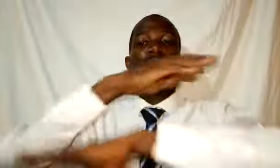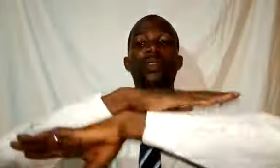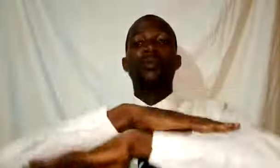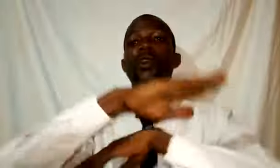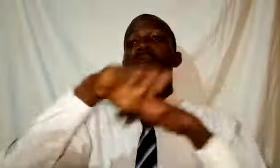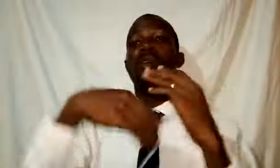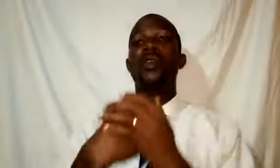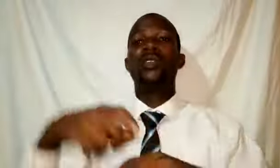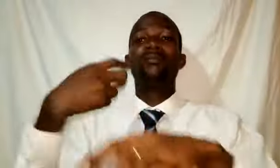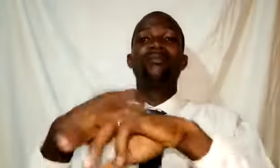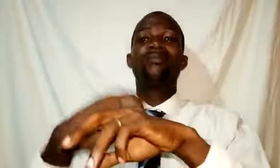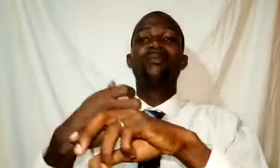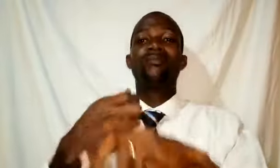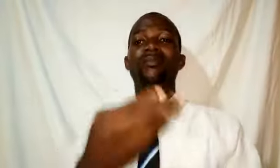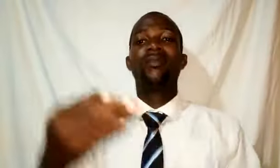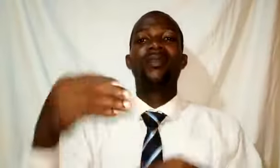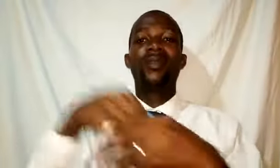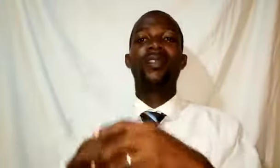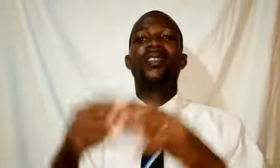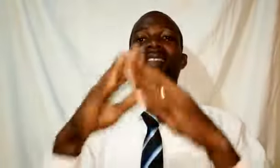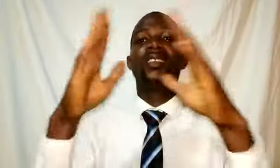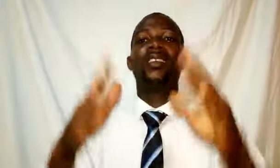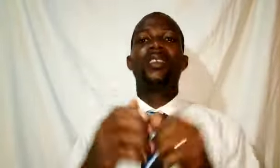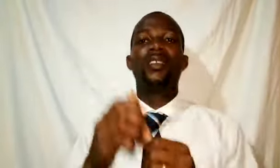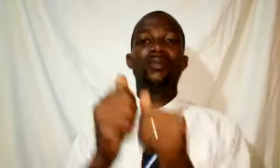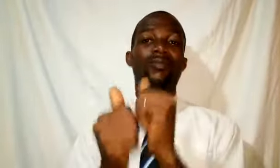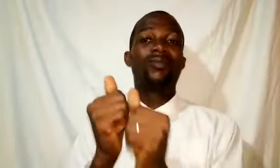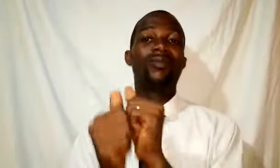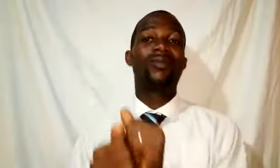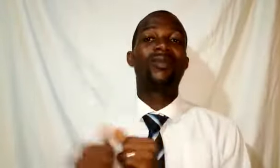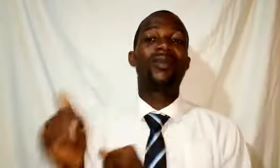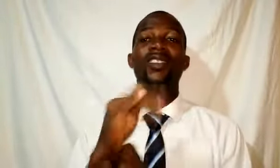hard things you can think of, which their limited vision.